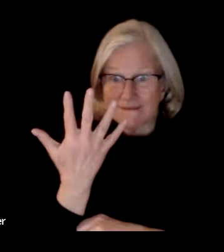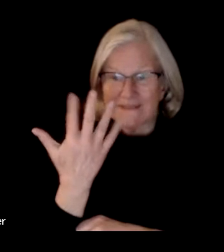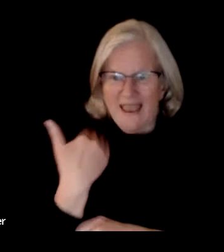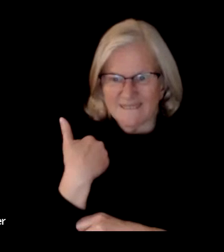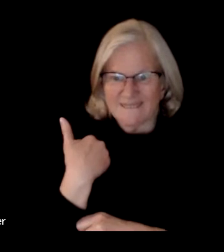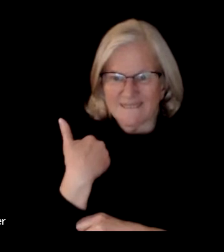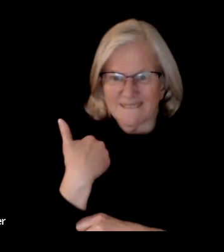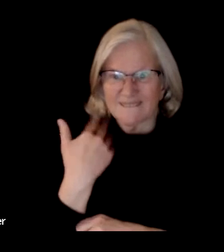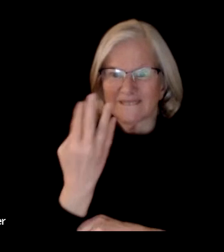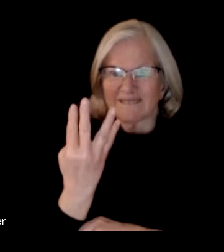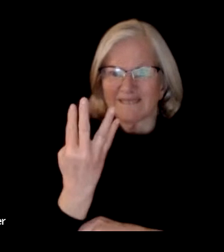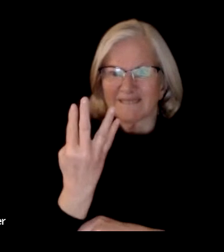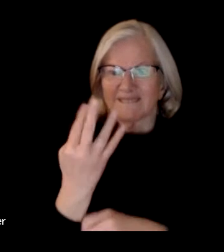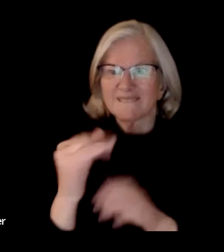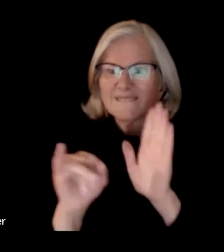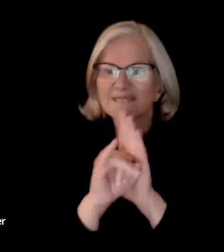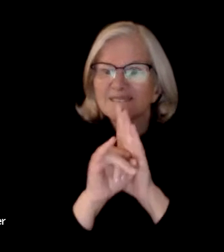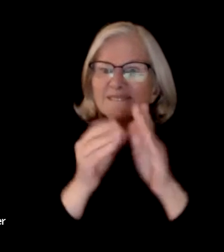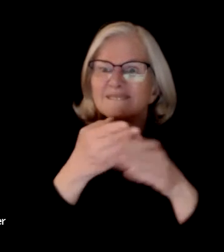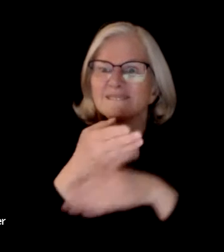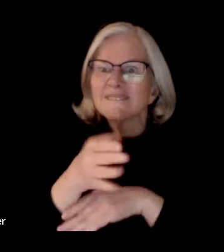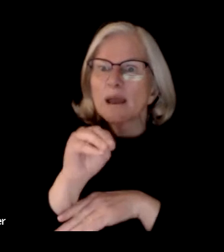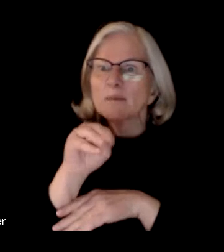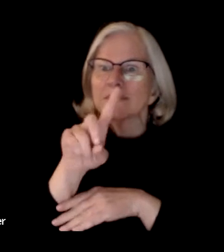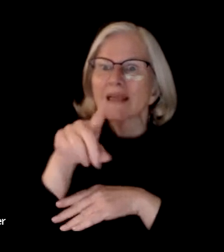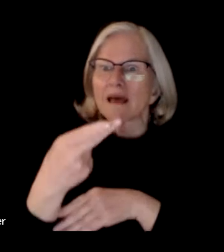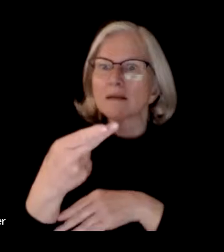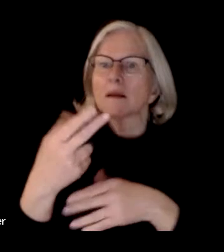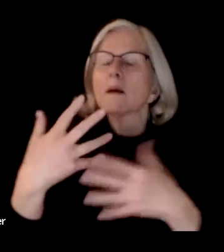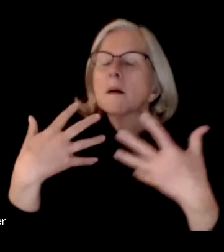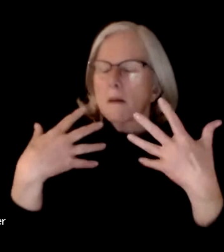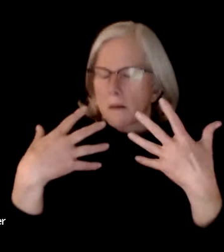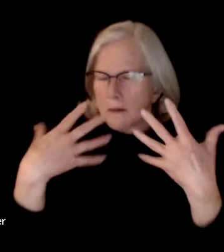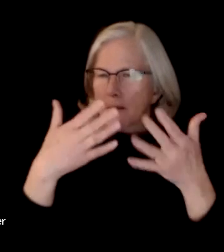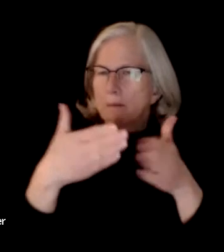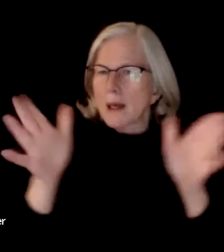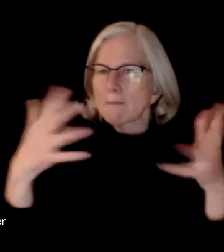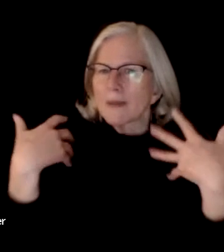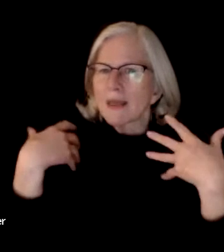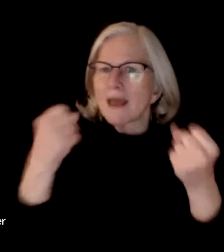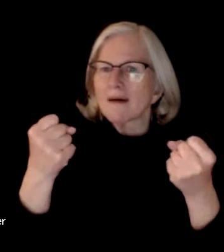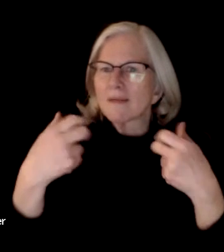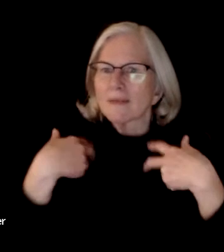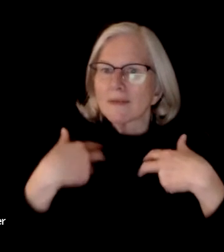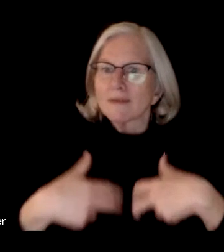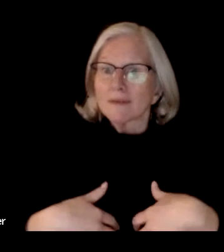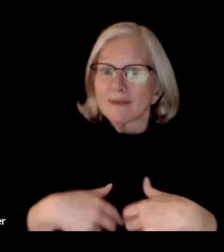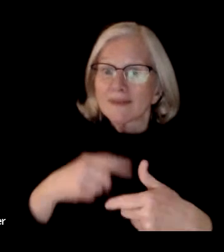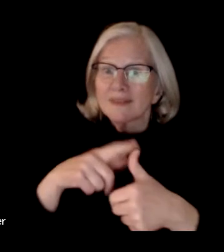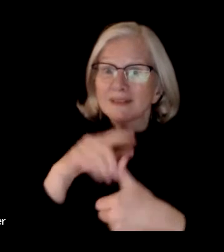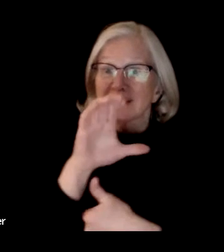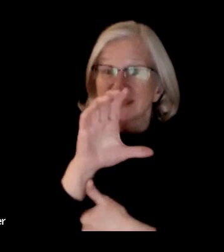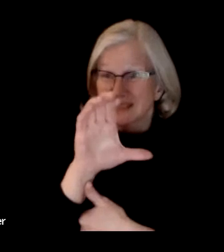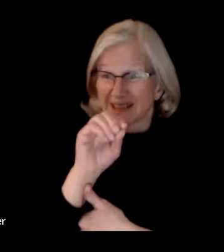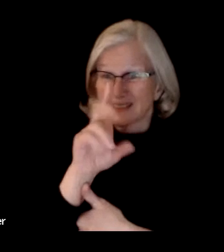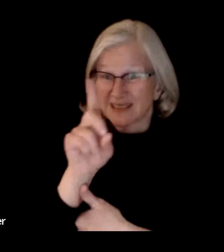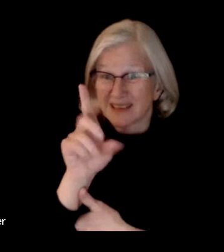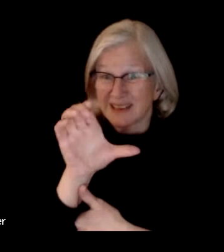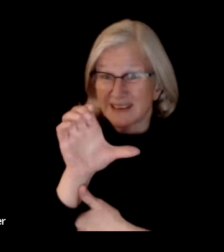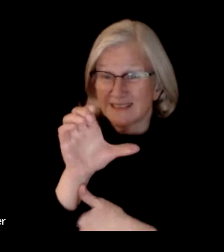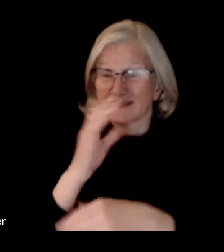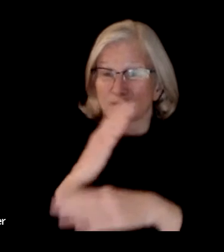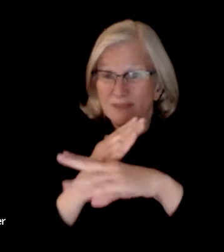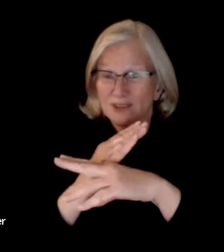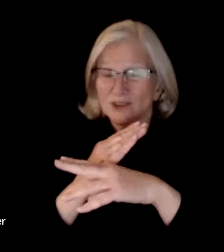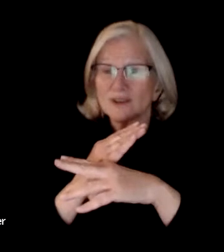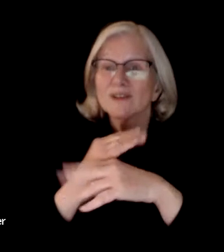the MDH Public Health Laboratory, and 1 was identified through the Centers for Disease Control and Prevention. The